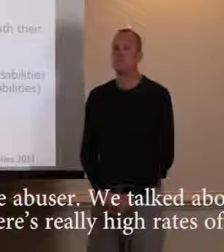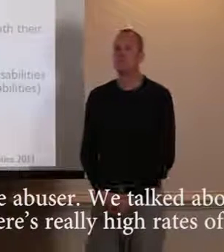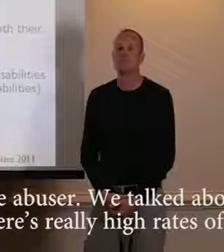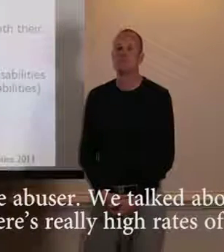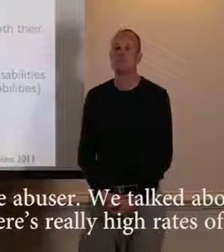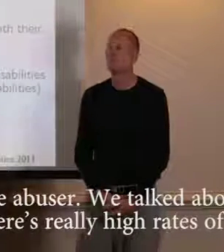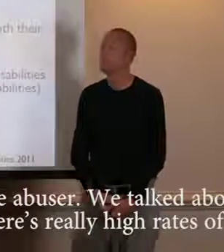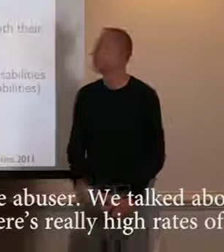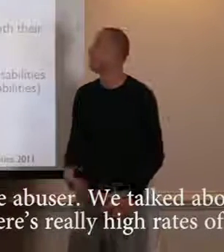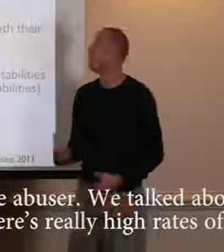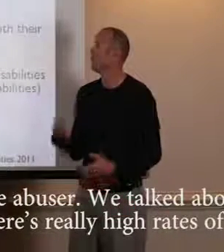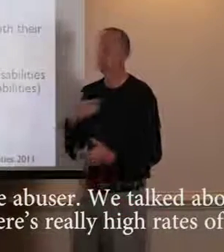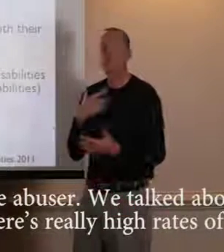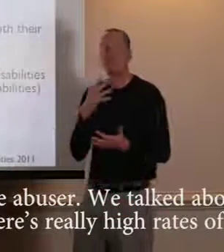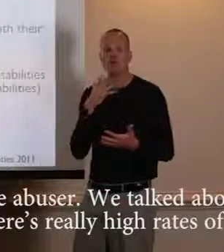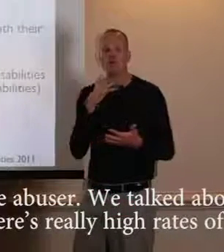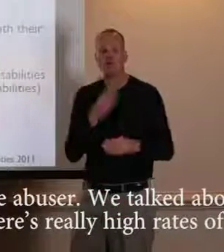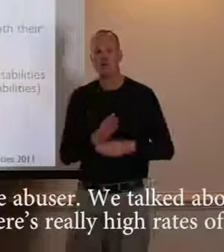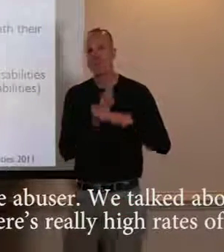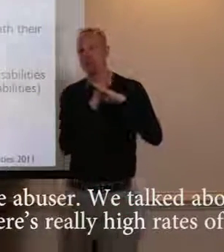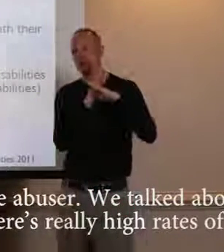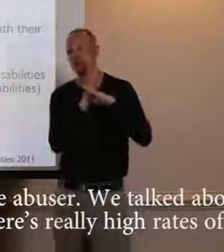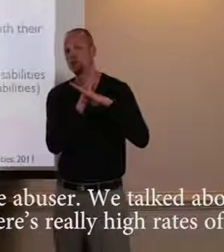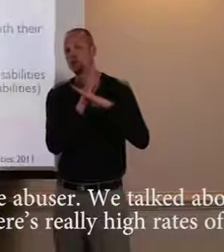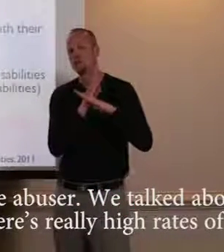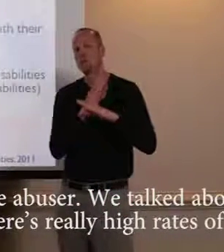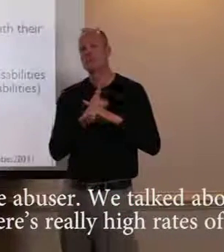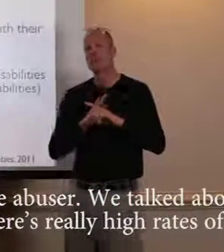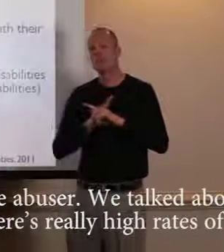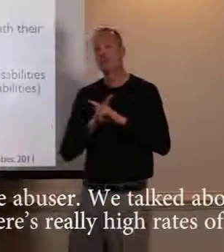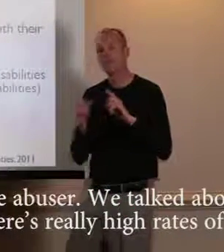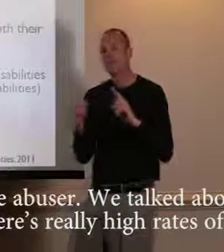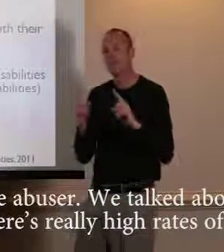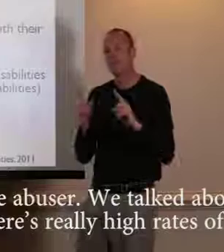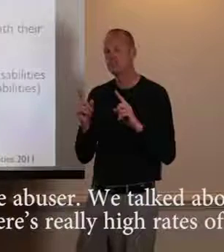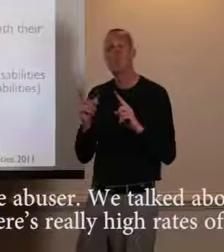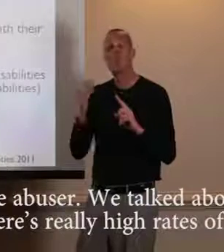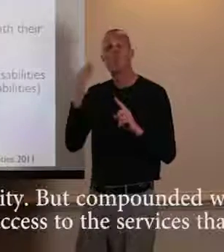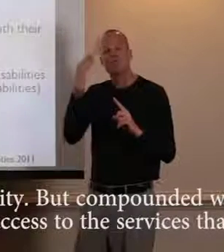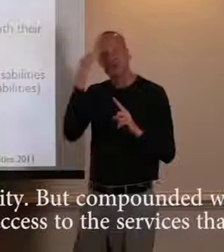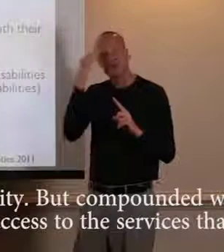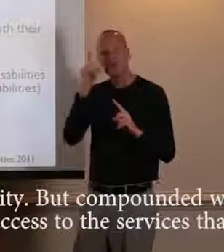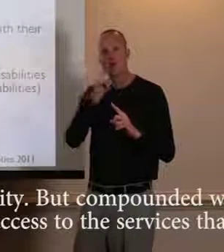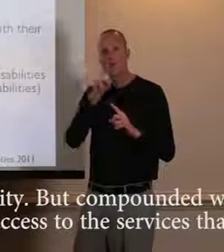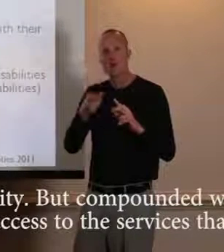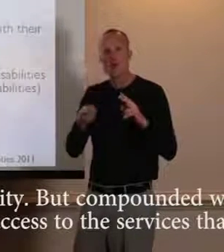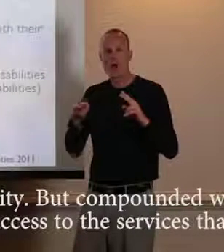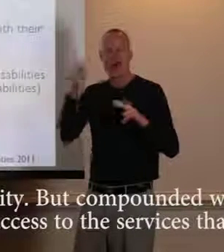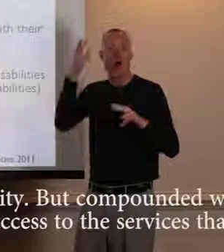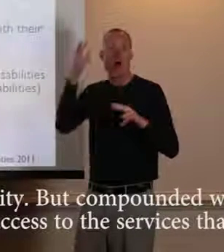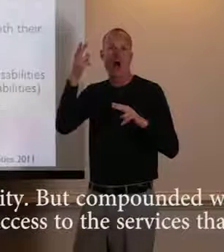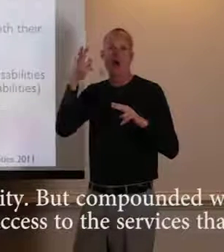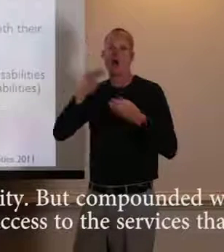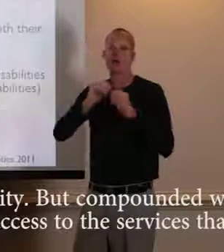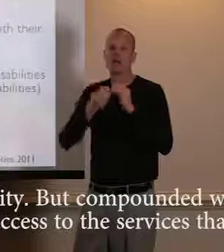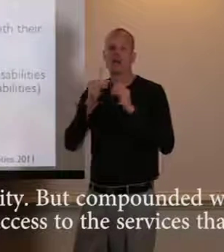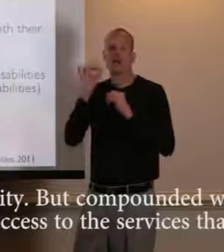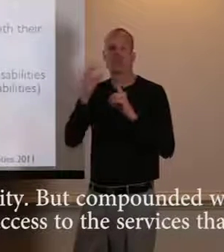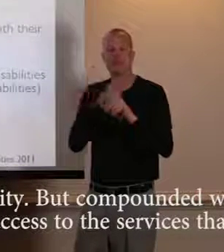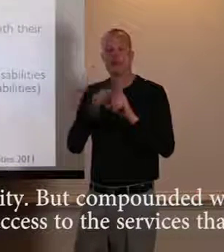We talked about barriers, but we know that there's really high rates of violence in the IDD community.